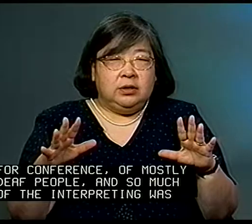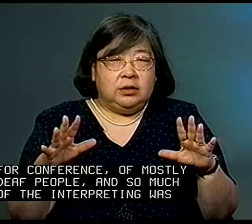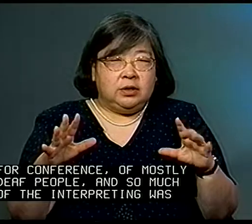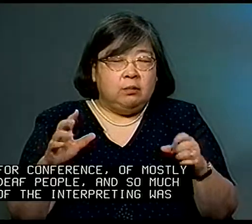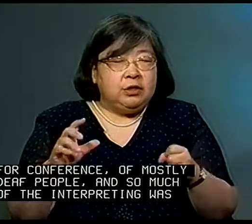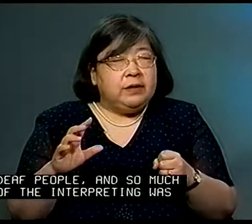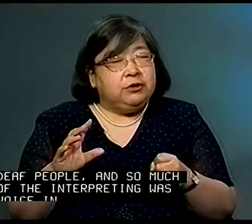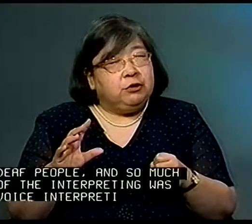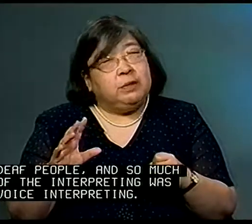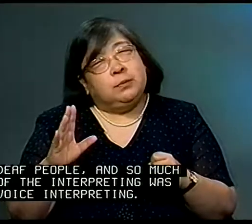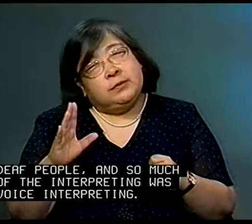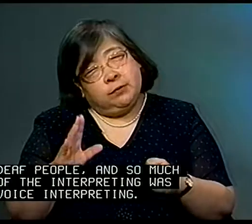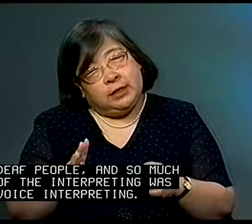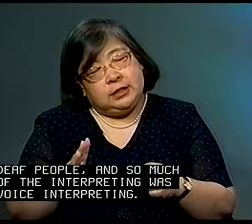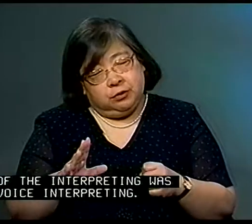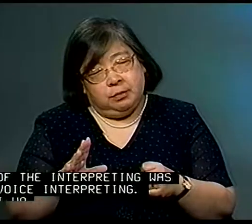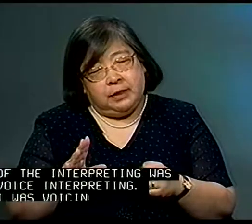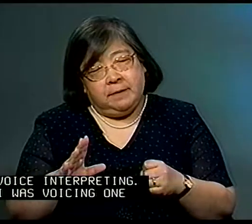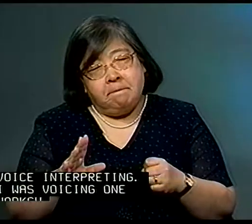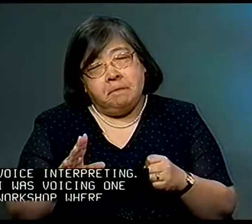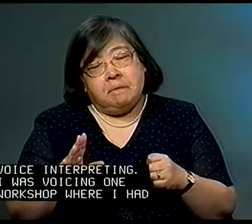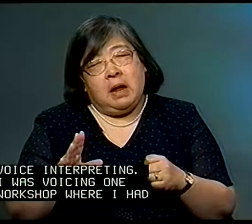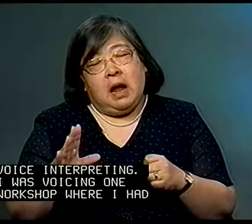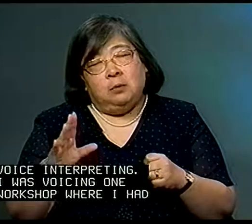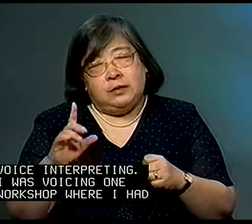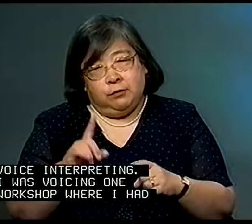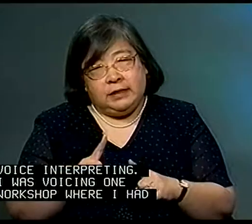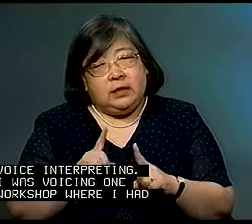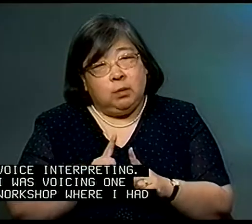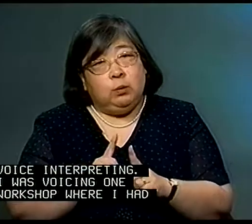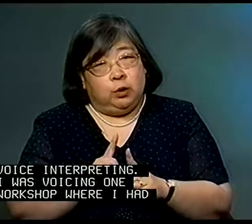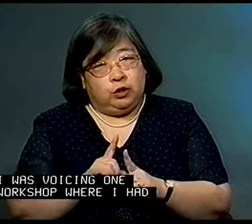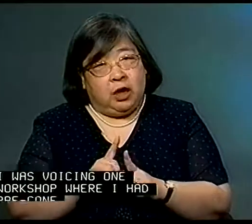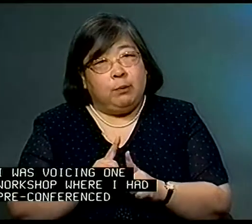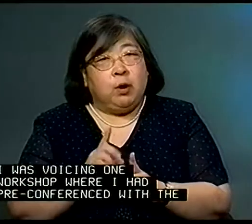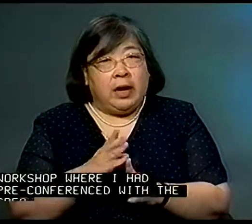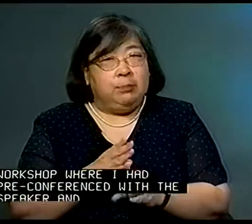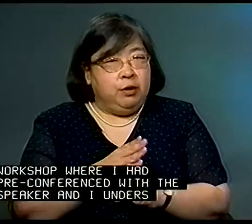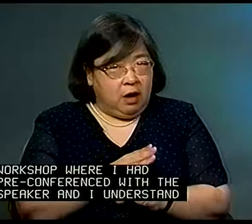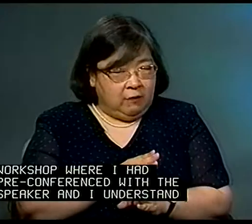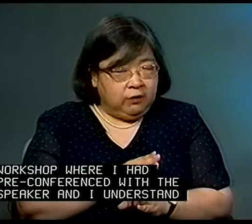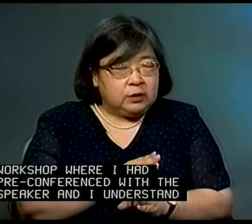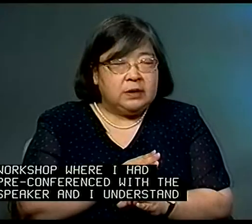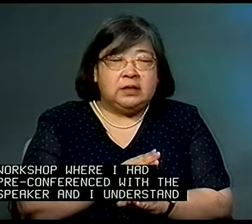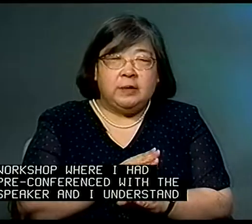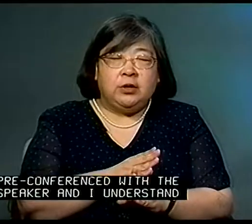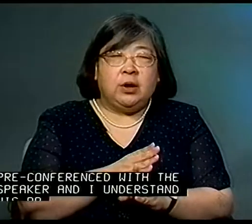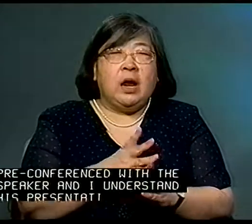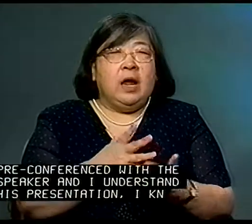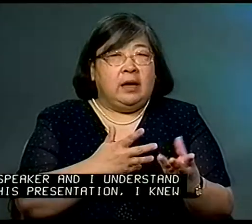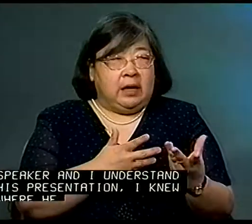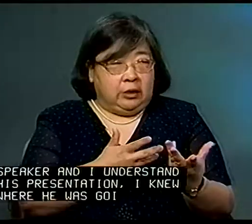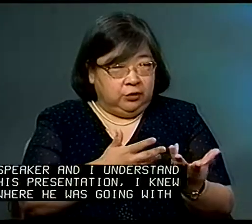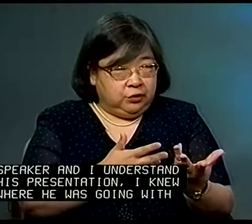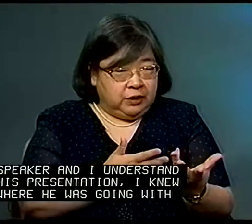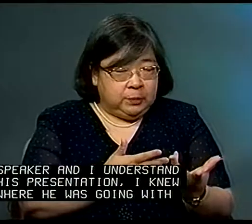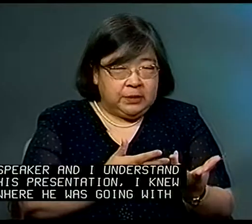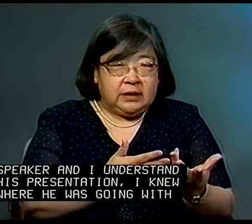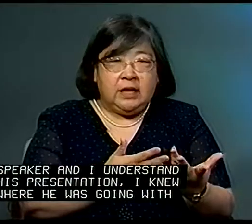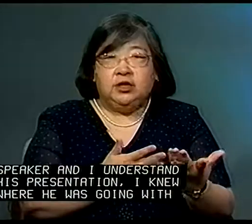so much of the interpreting was voice interpreting. I was voicing one workshop where I had pre-conferenced with the speaker, and I understood his presentation,